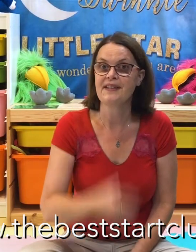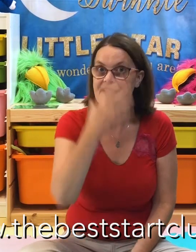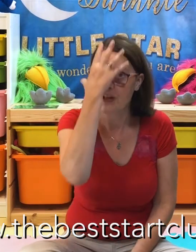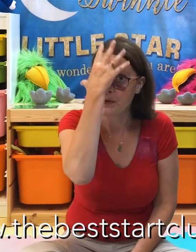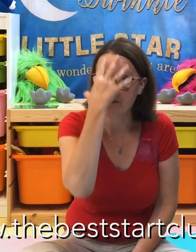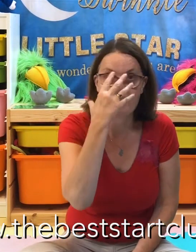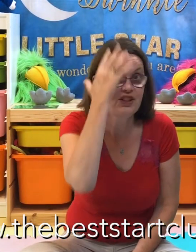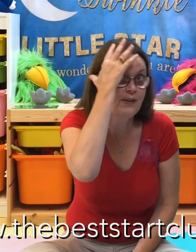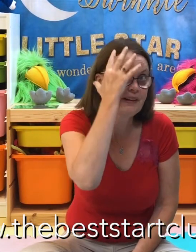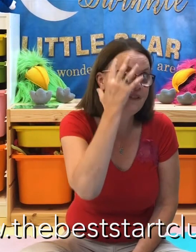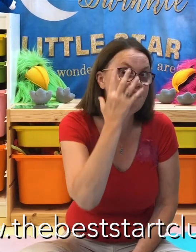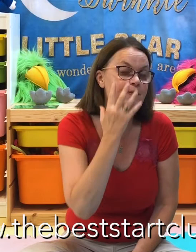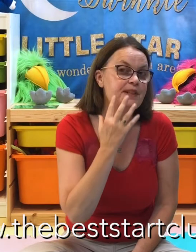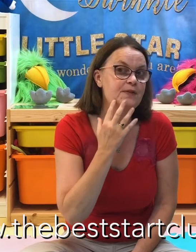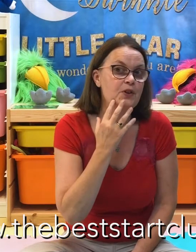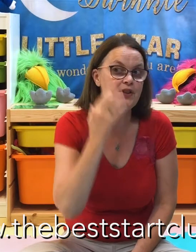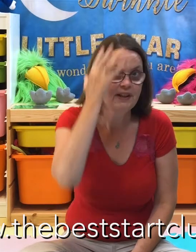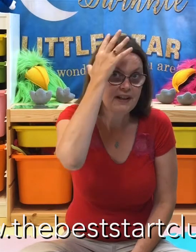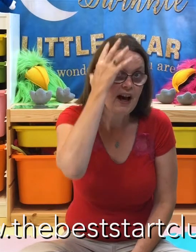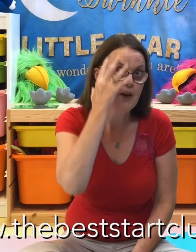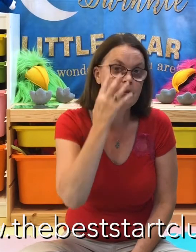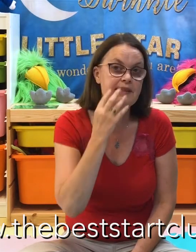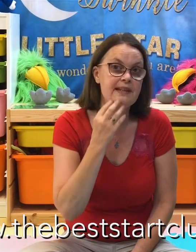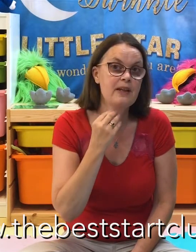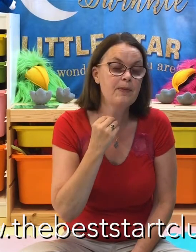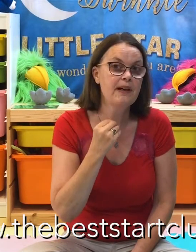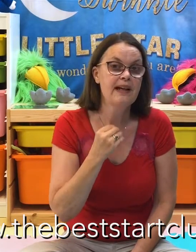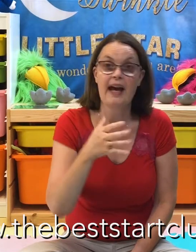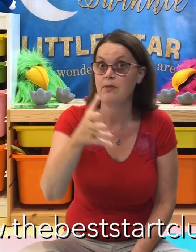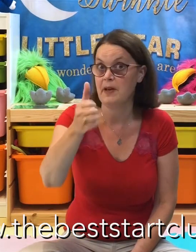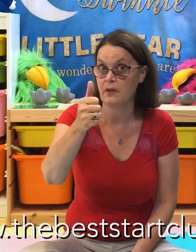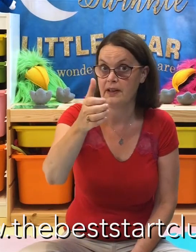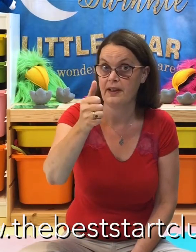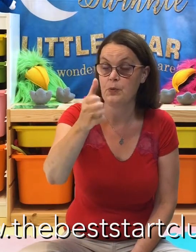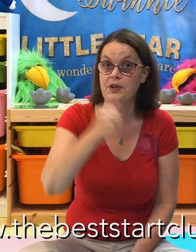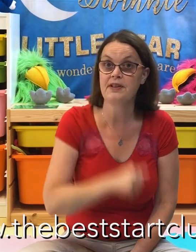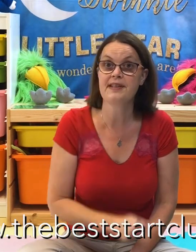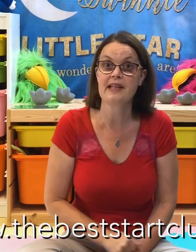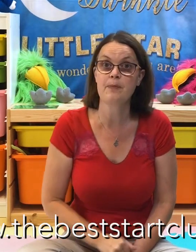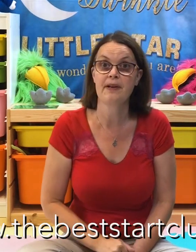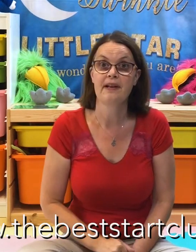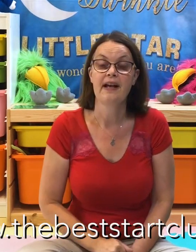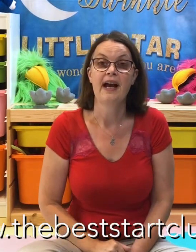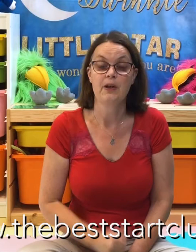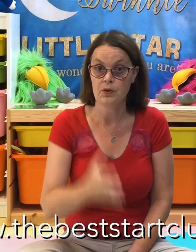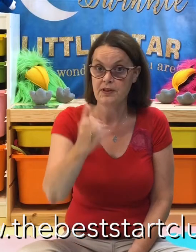He went like this, was his version. And it was sleep and milk. And he wanted his sleep and he wanted his